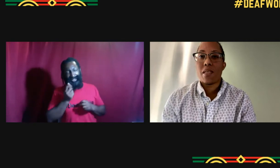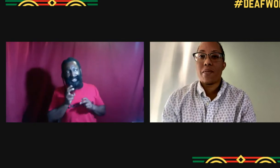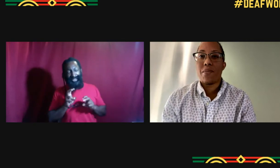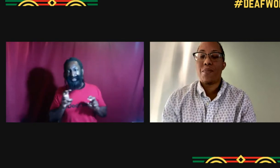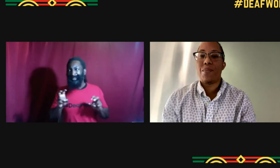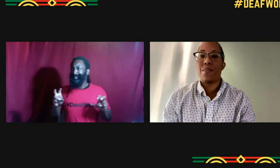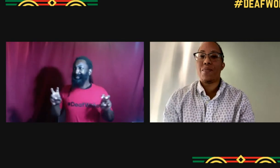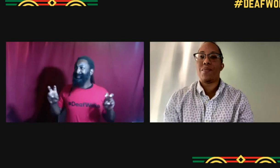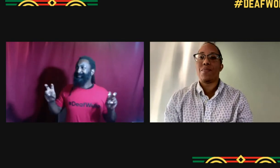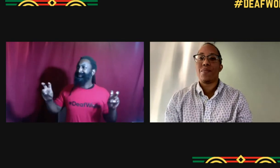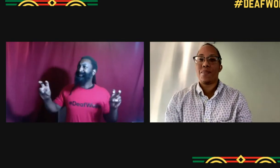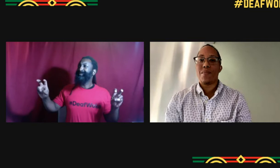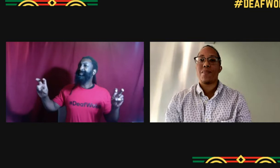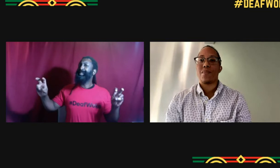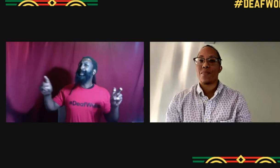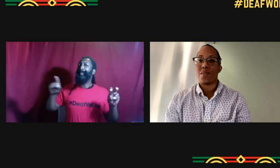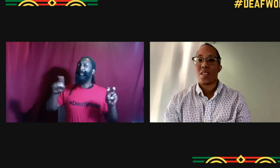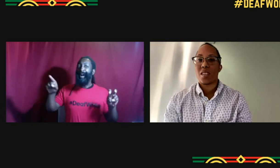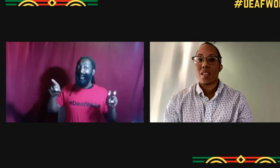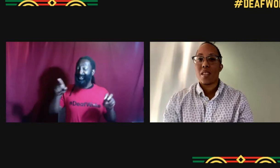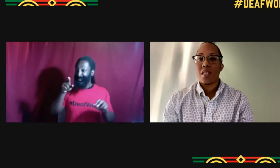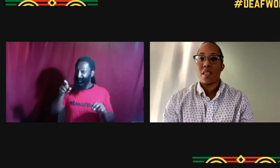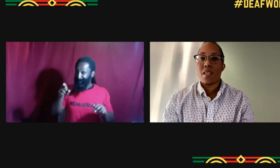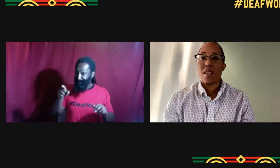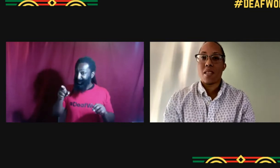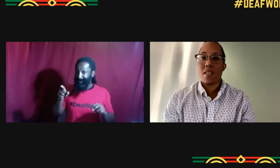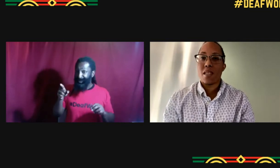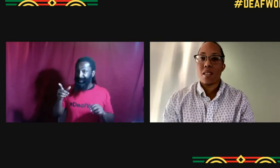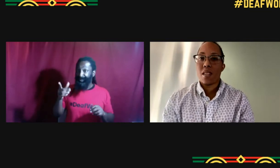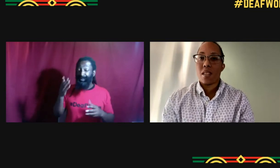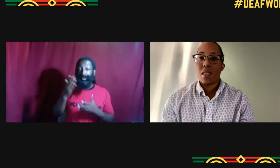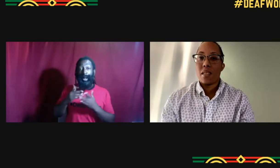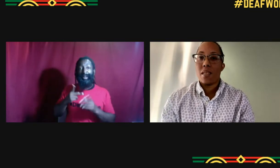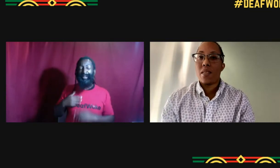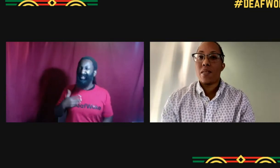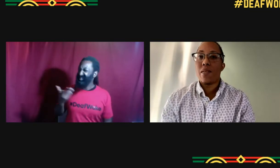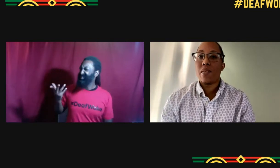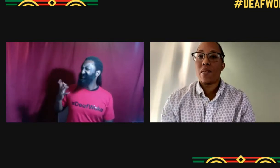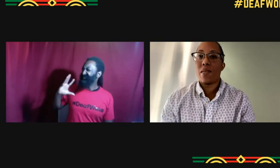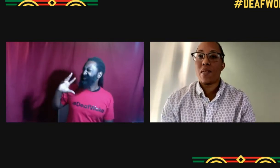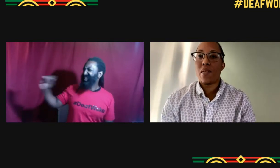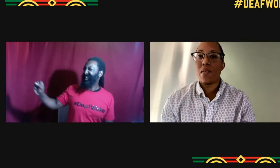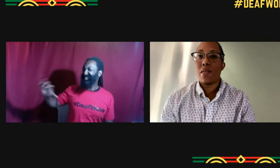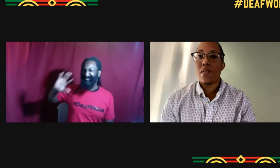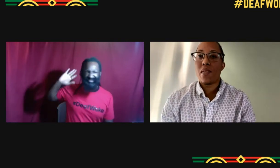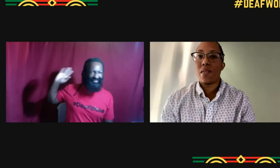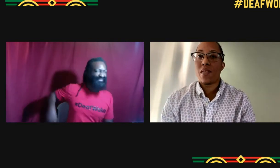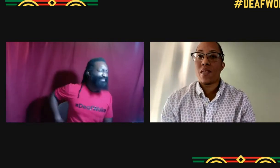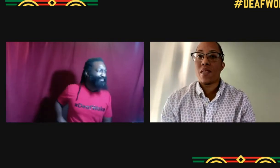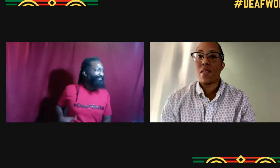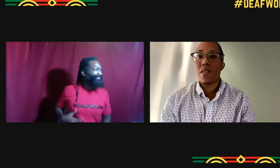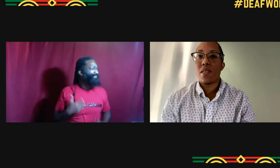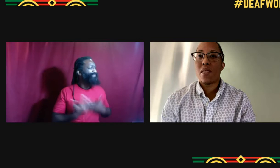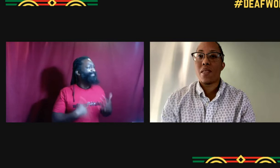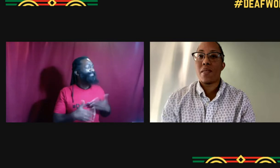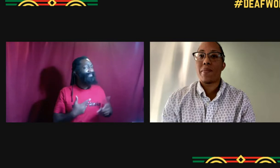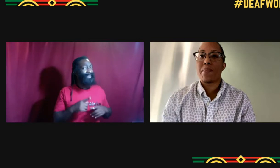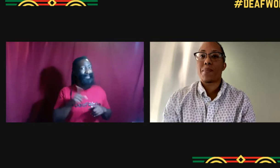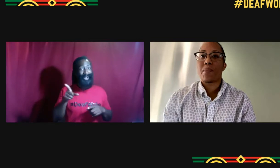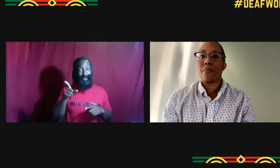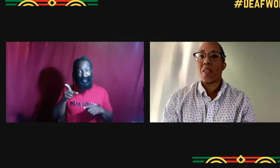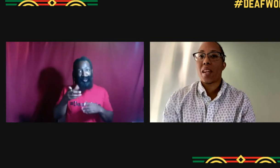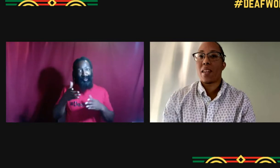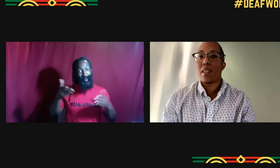But then that journey disembarks from one another. And you don't know how to